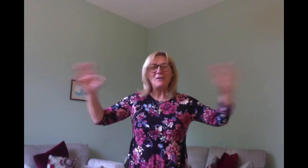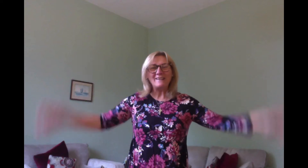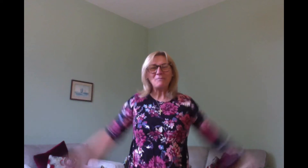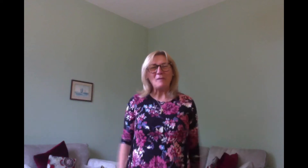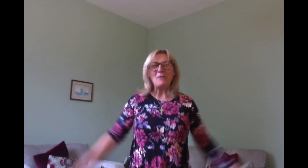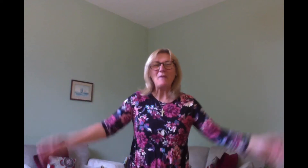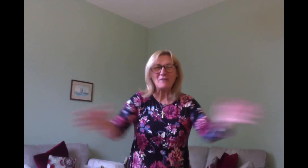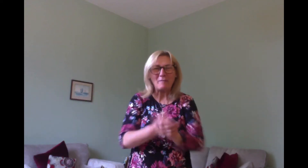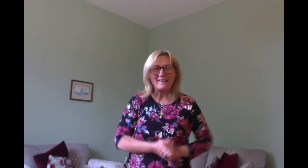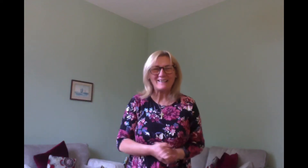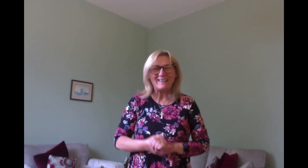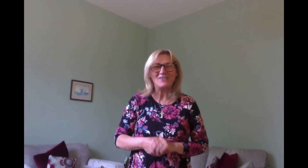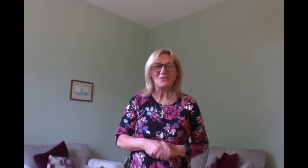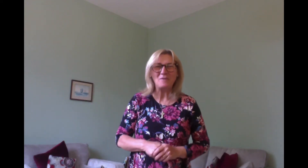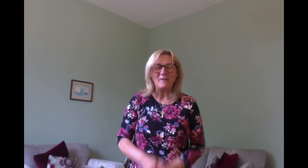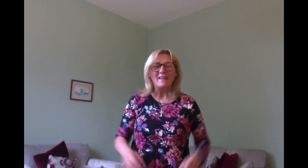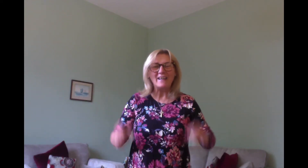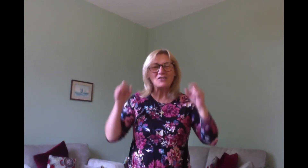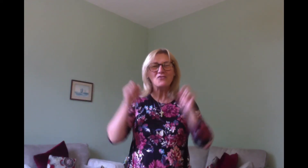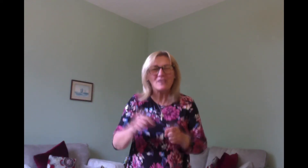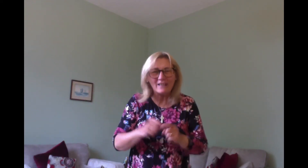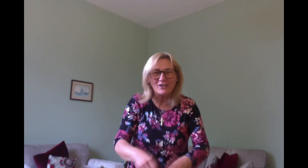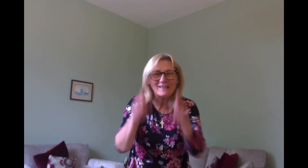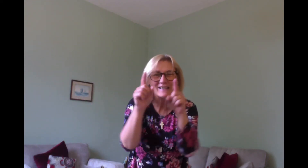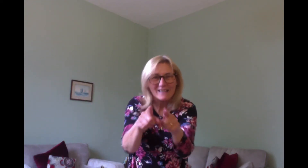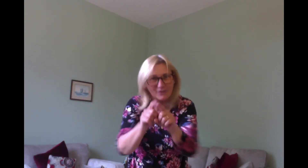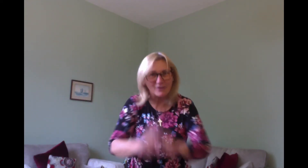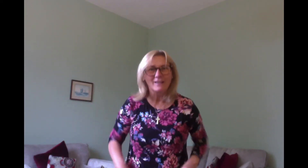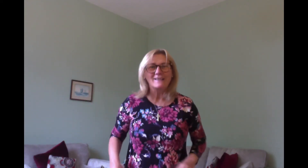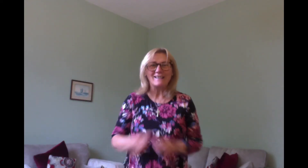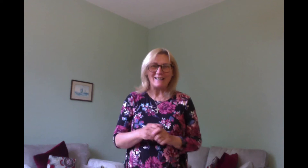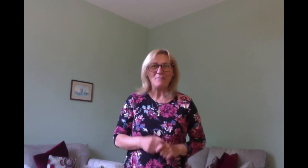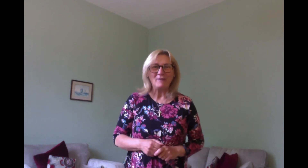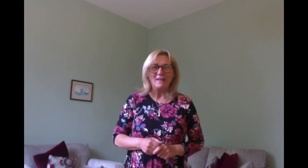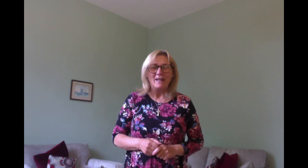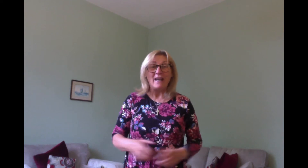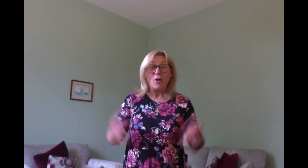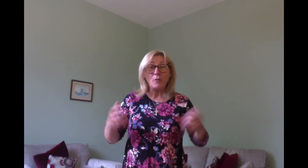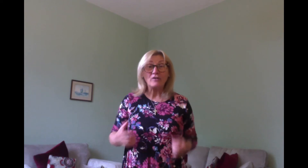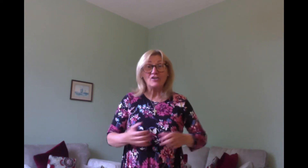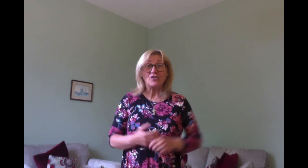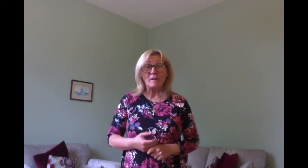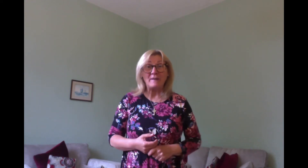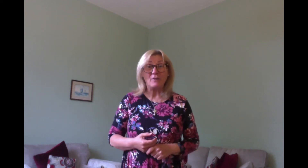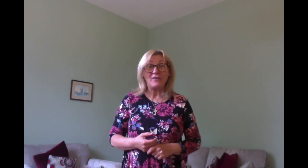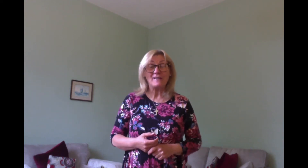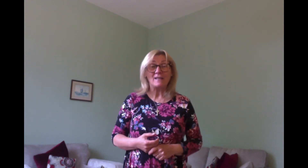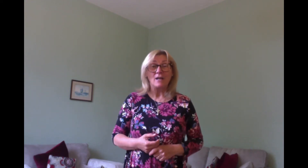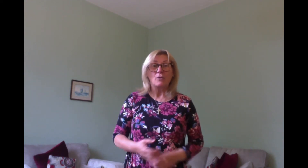morning, people. Welcome back to Kids Zone. It is really good to see you today. I hope you're going to enjoy being with us. We're going to